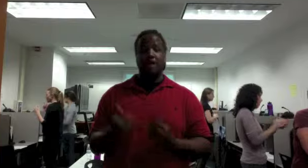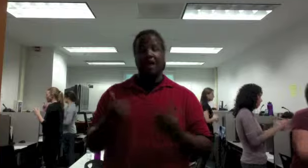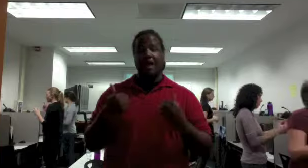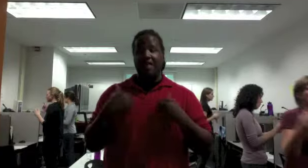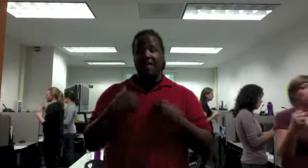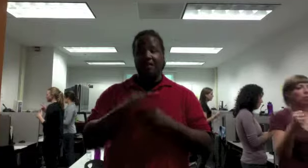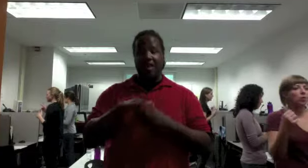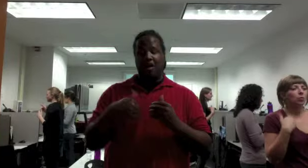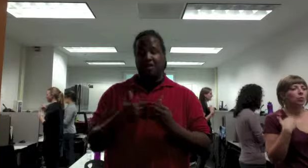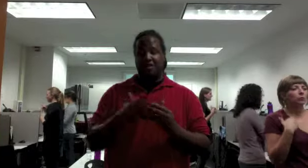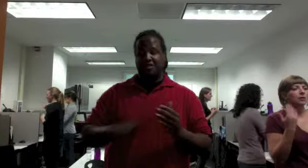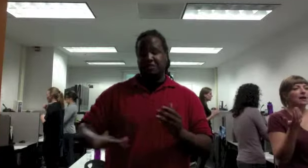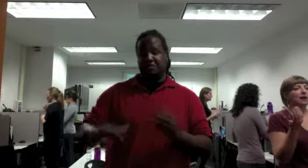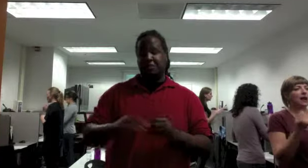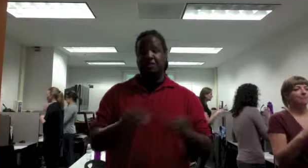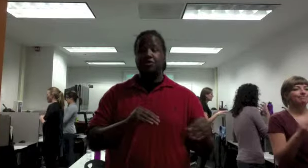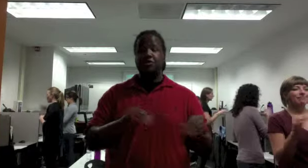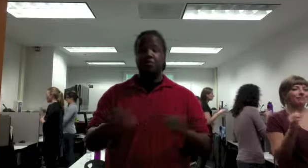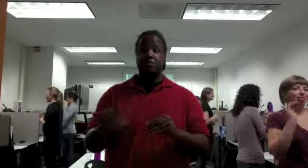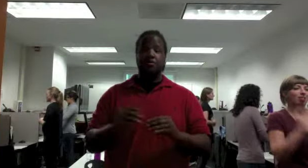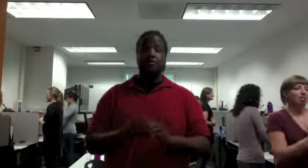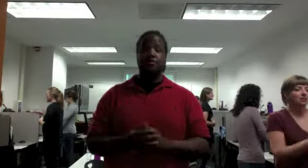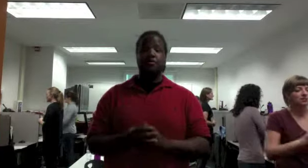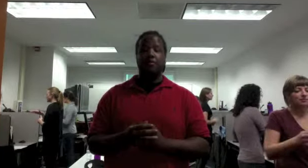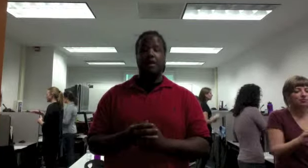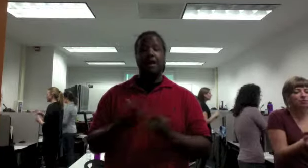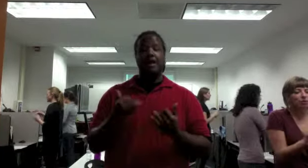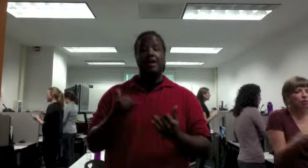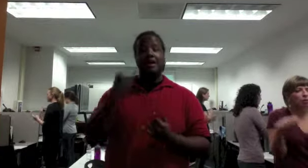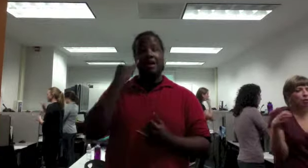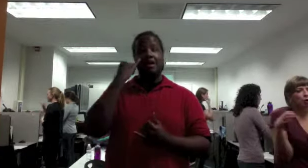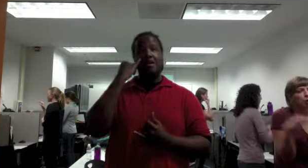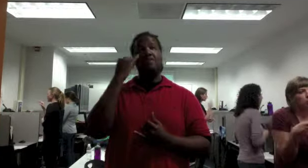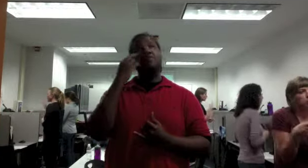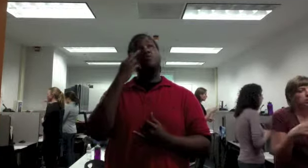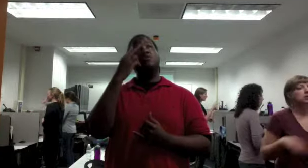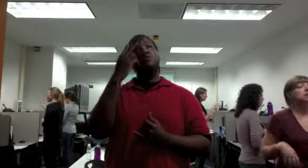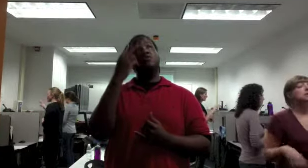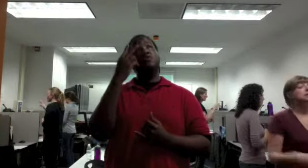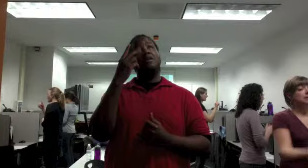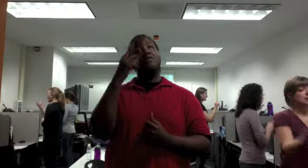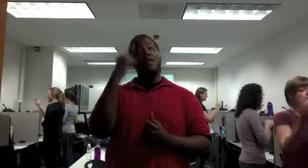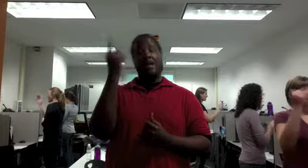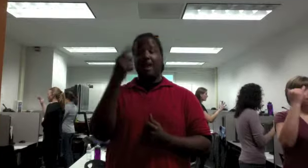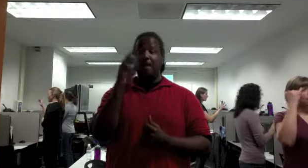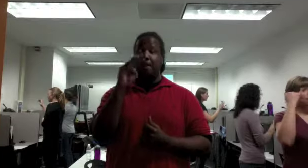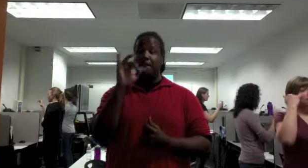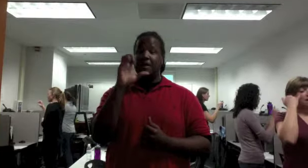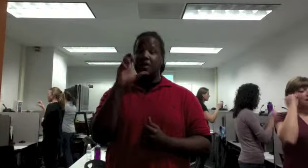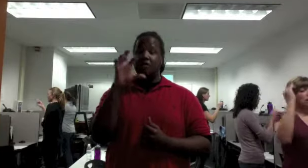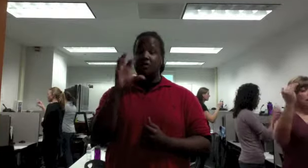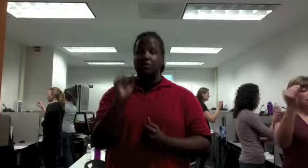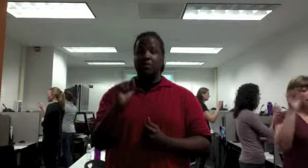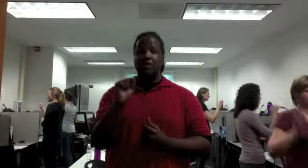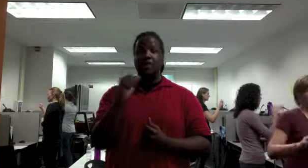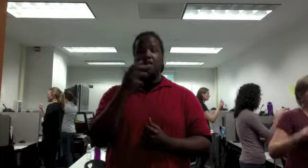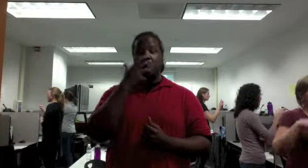The warm ones are just all over the place. They've got all this space between them. Now, if you look at